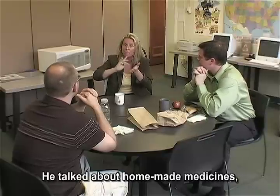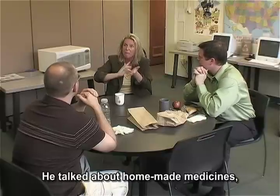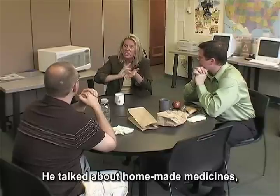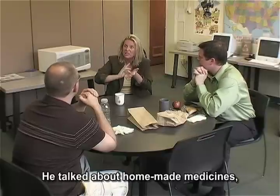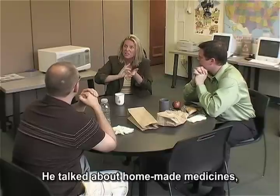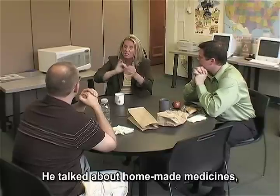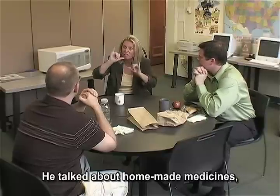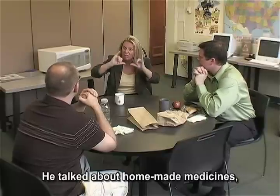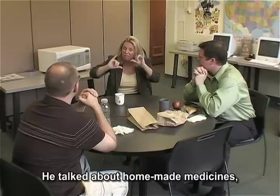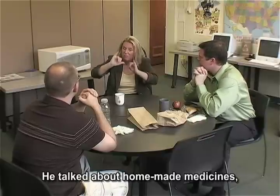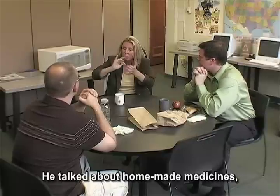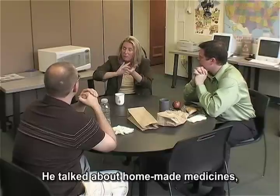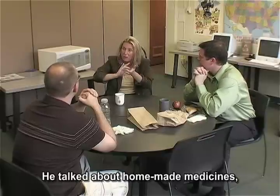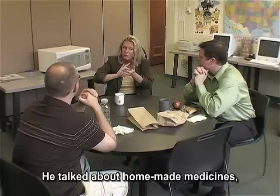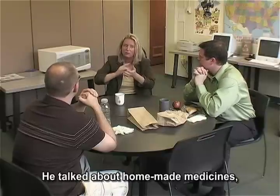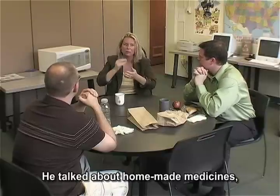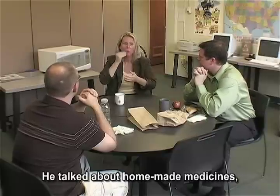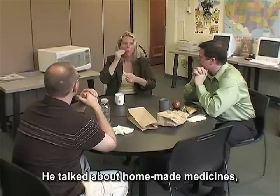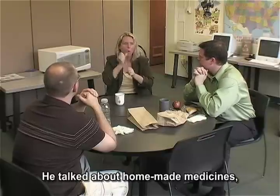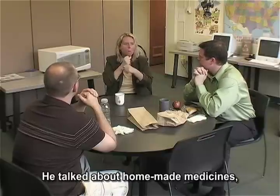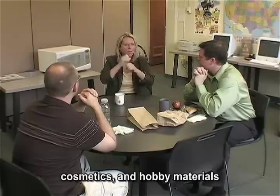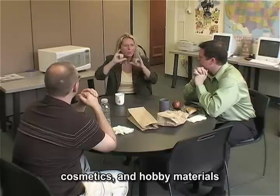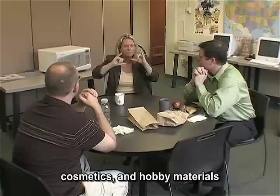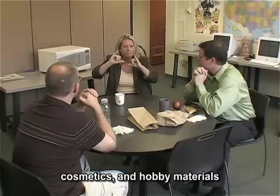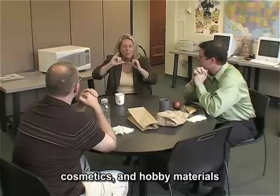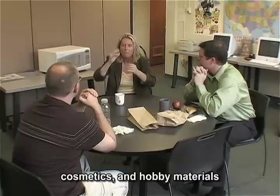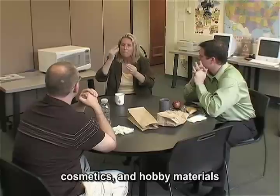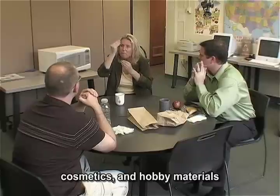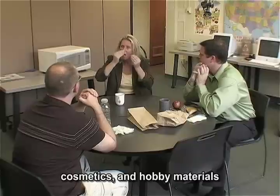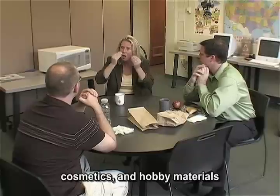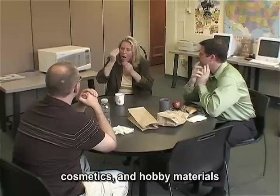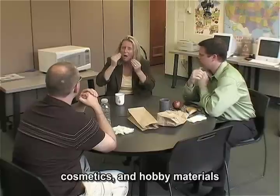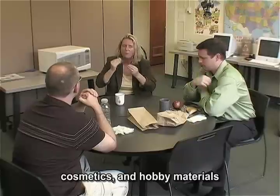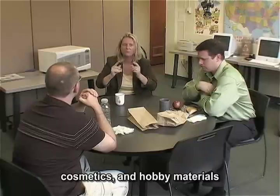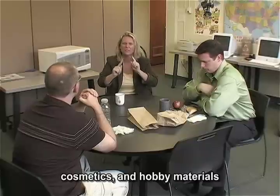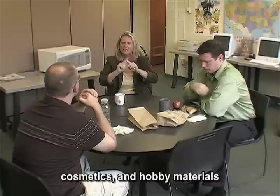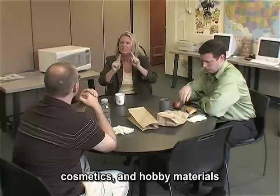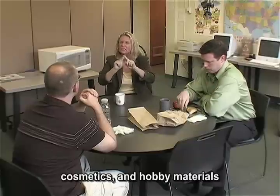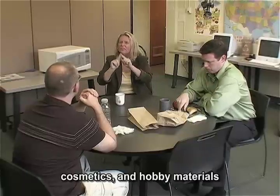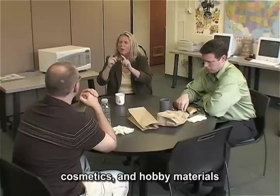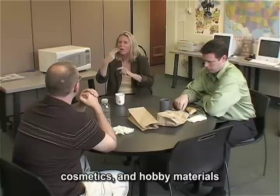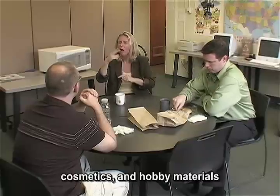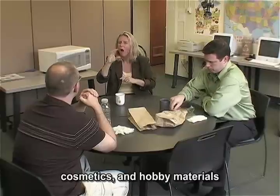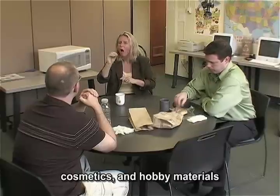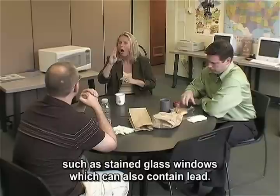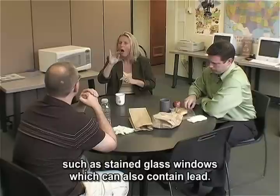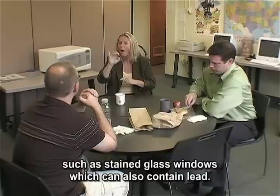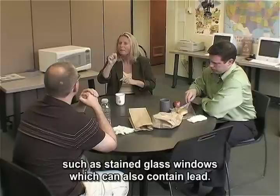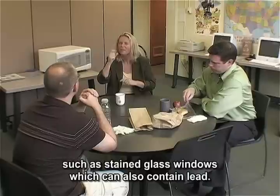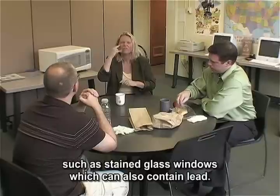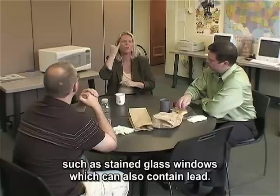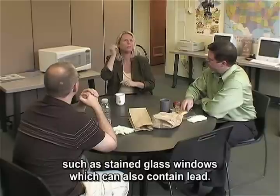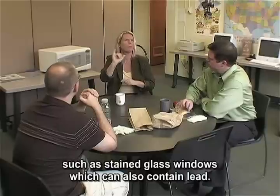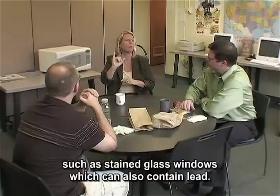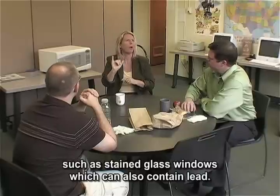medicines, cosmetics, and hobby materials such as stained glass windows,